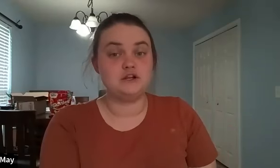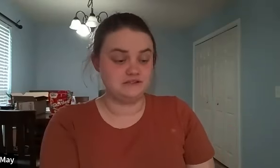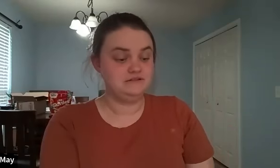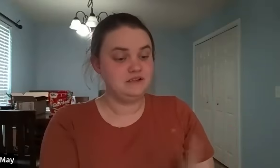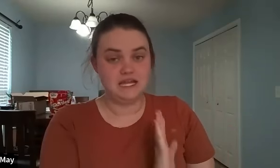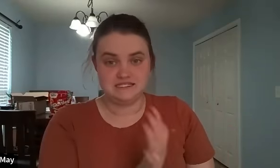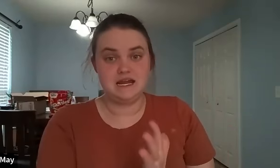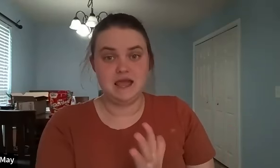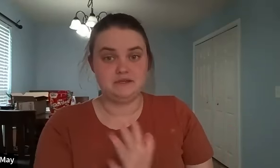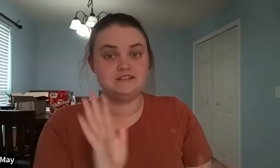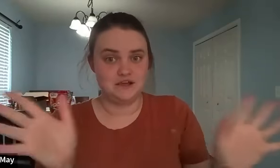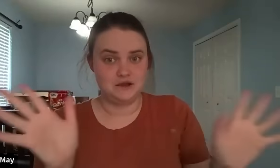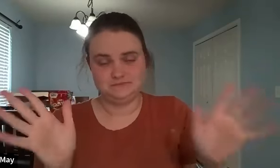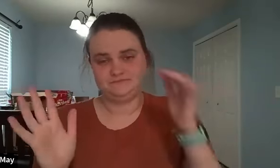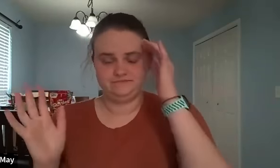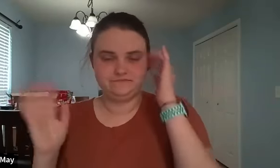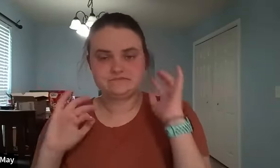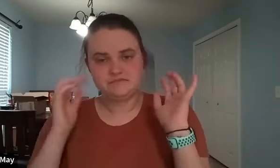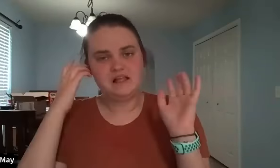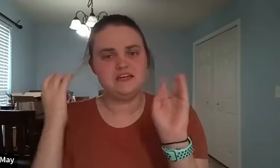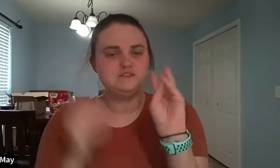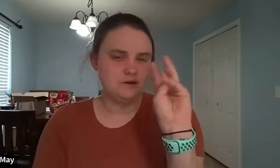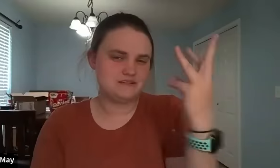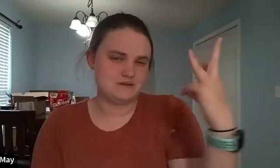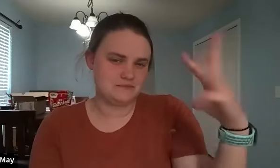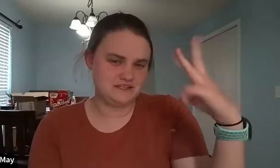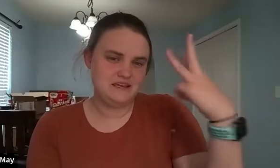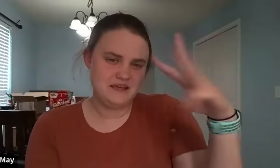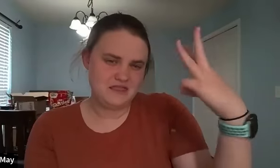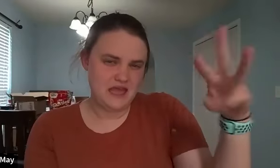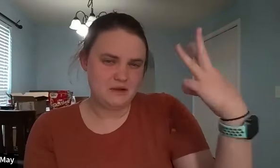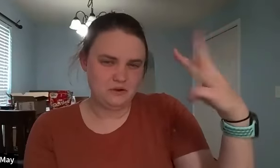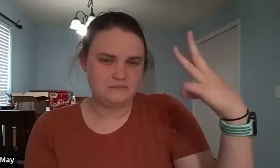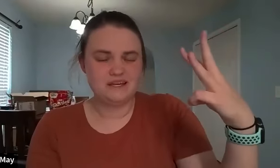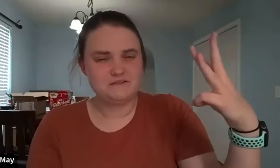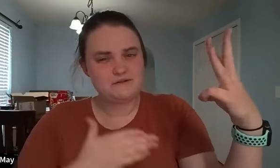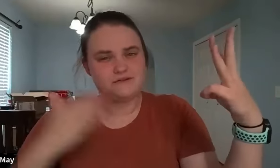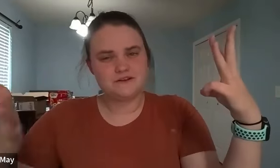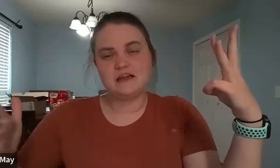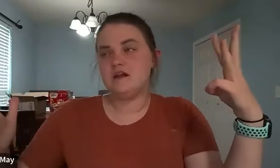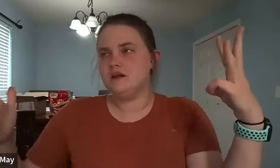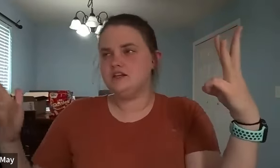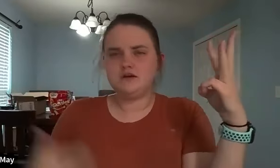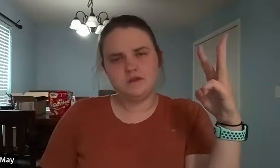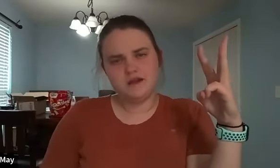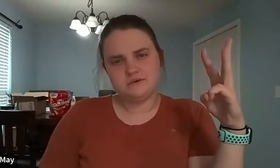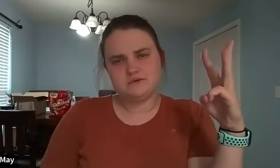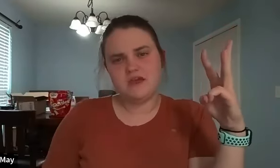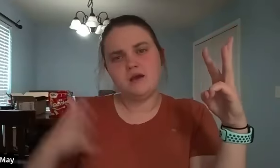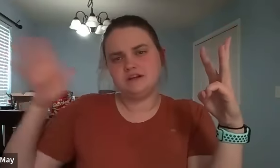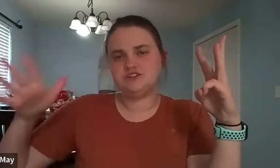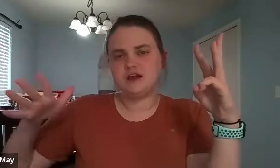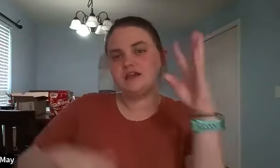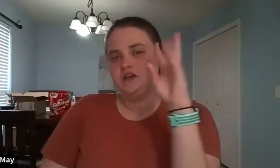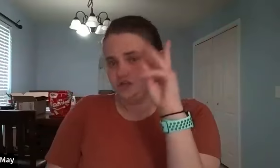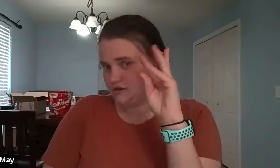hurting. It's not happy. So and that's why I always recommend that one. But if you ever feel like, I'm comfortable with that, I want to try, you can